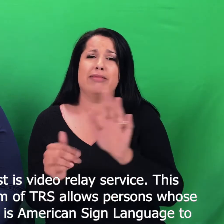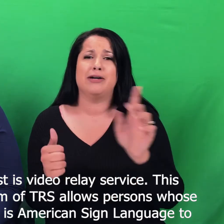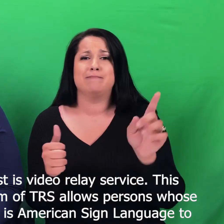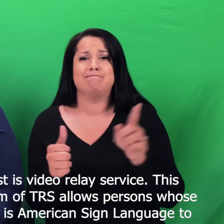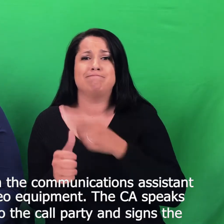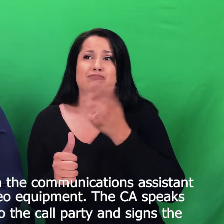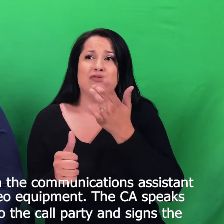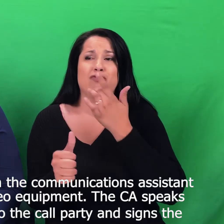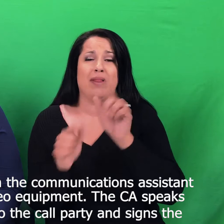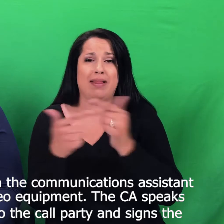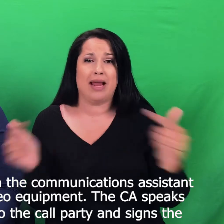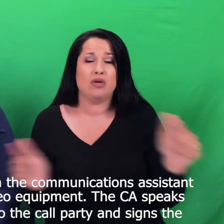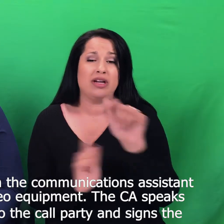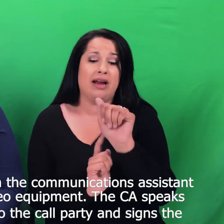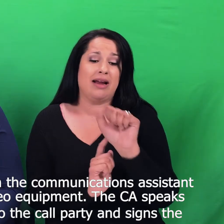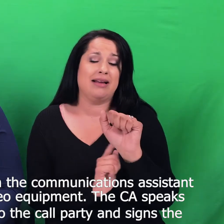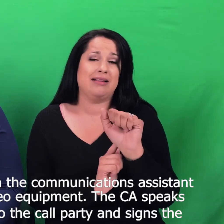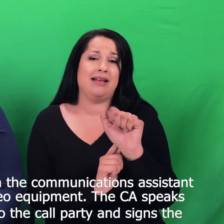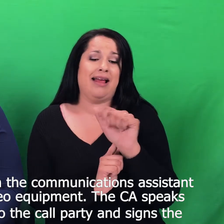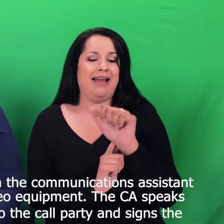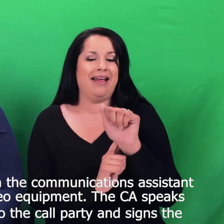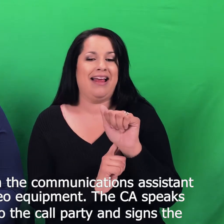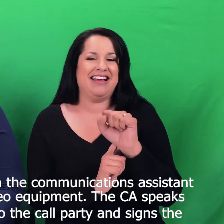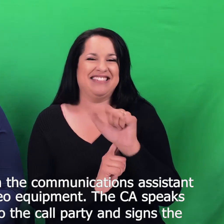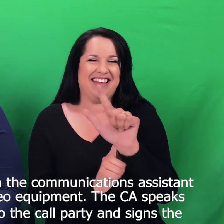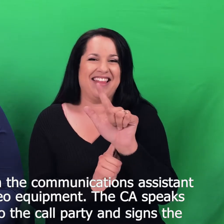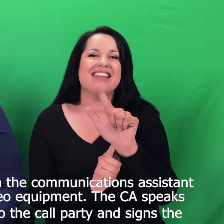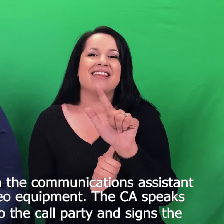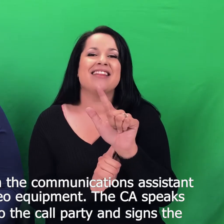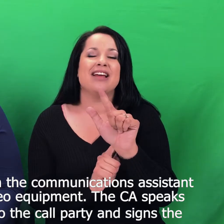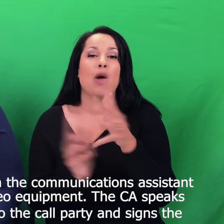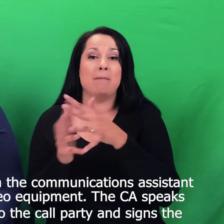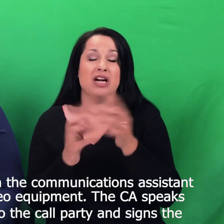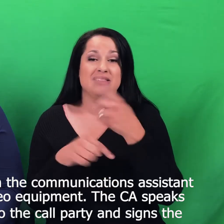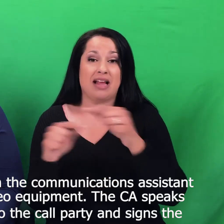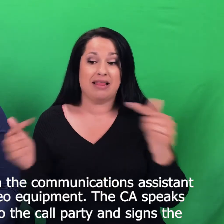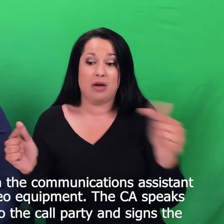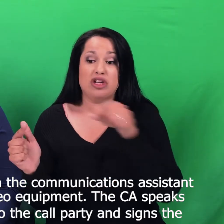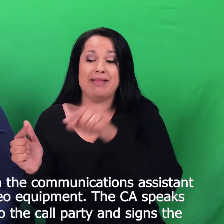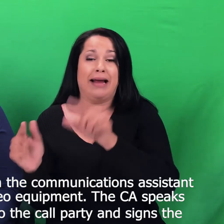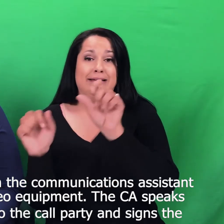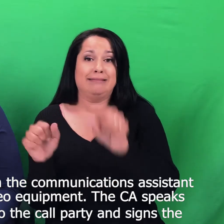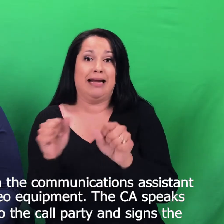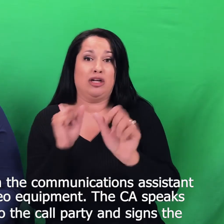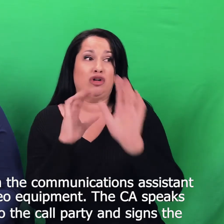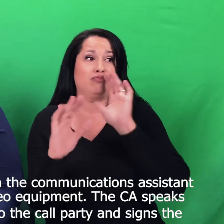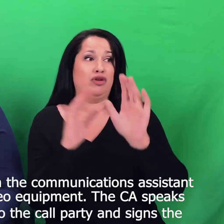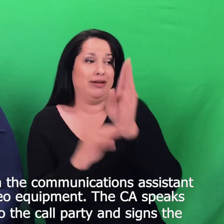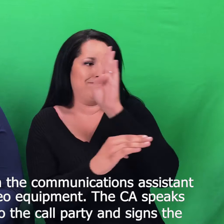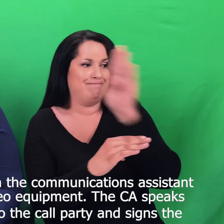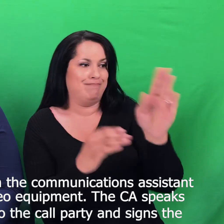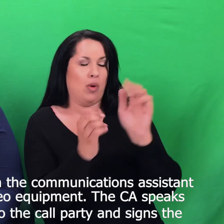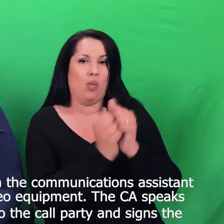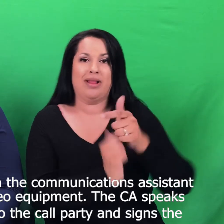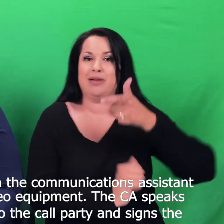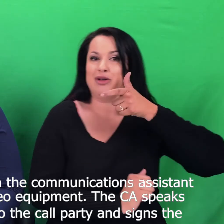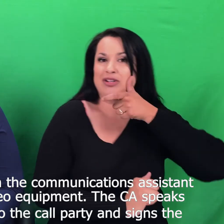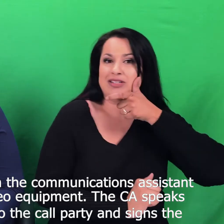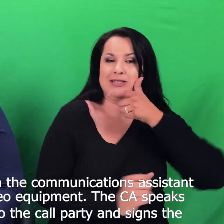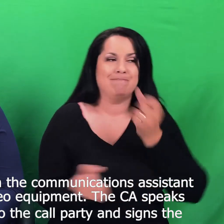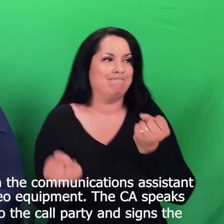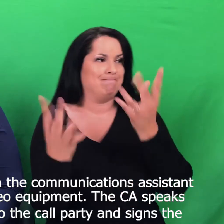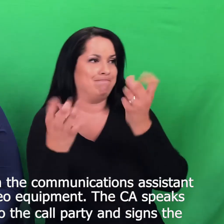Language to communicate with the communications assistant in ASL using video